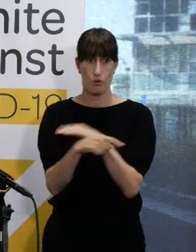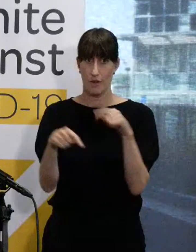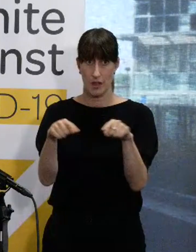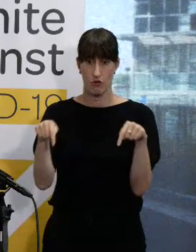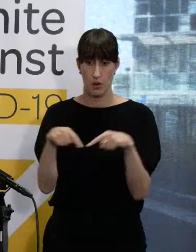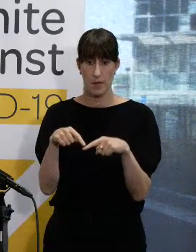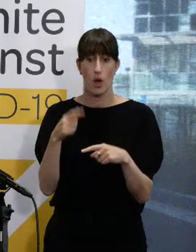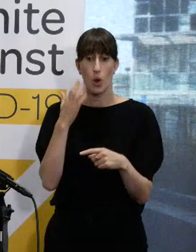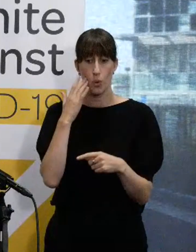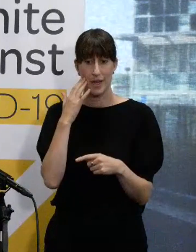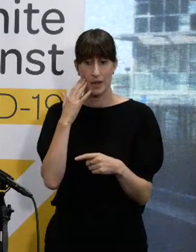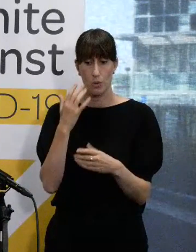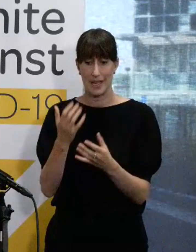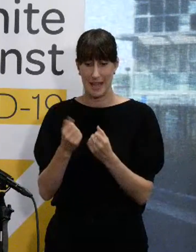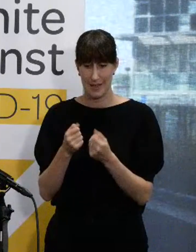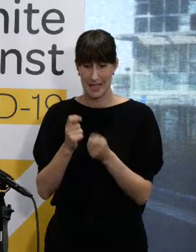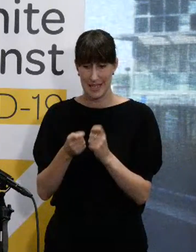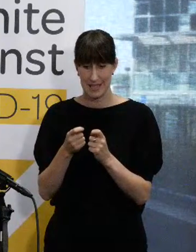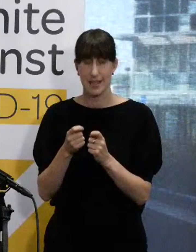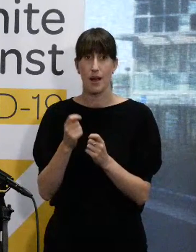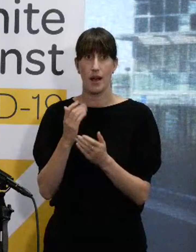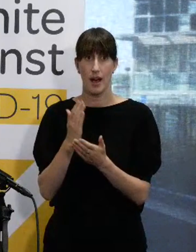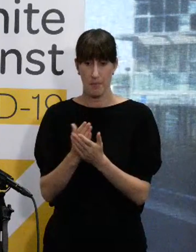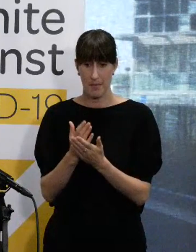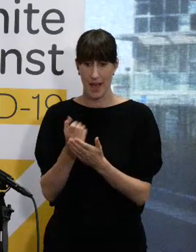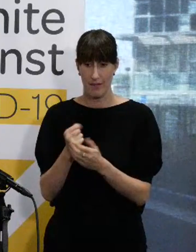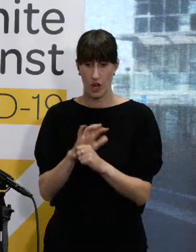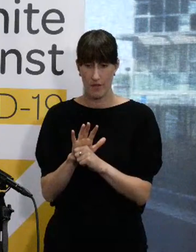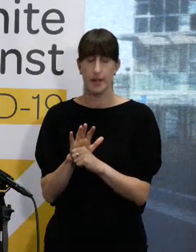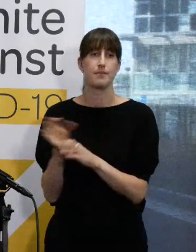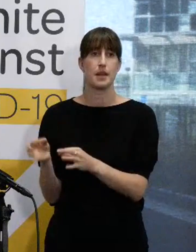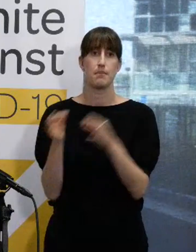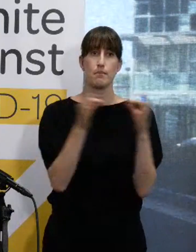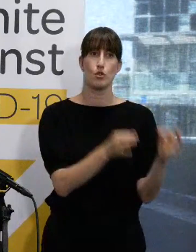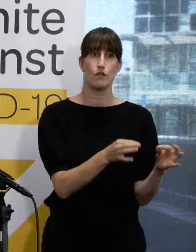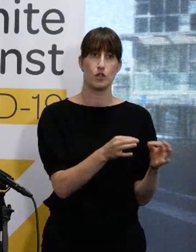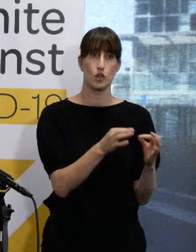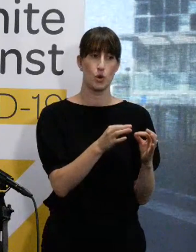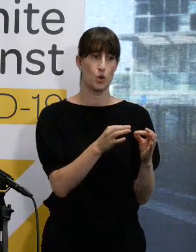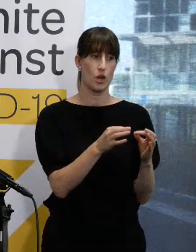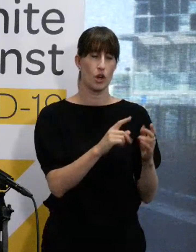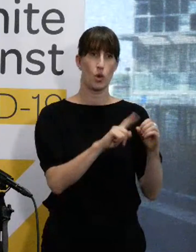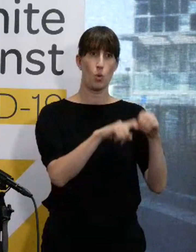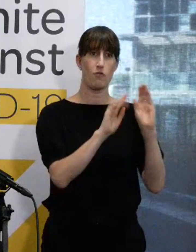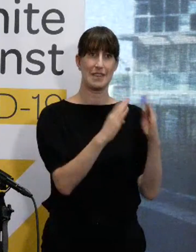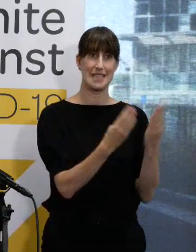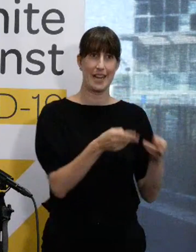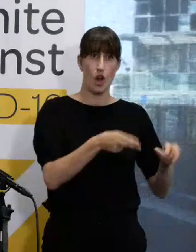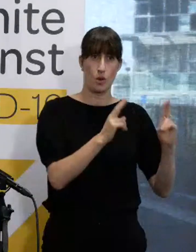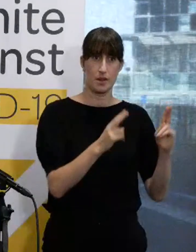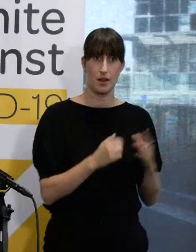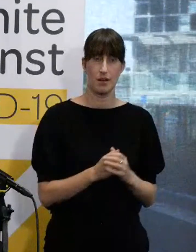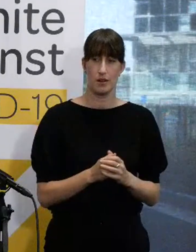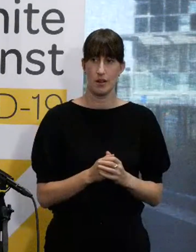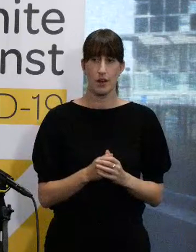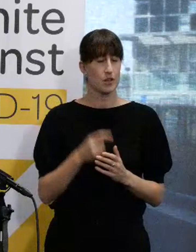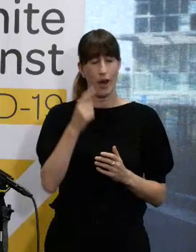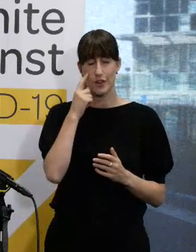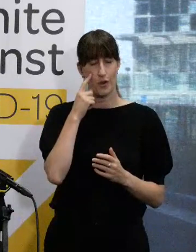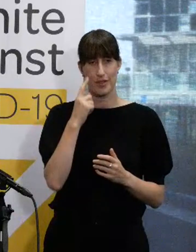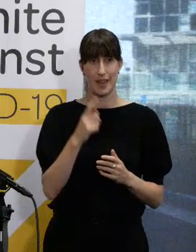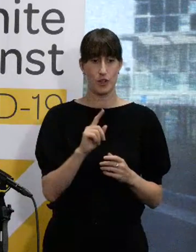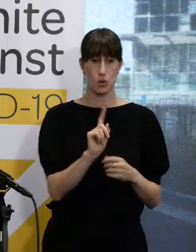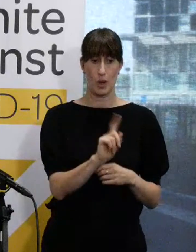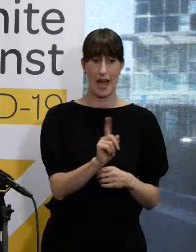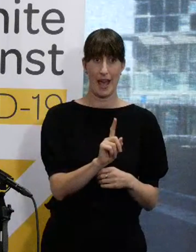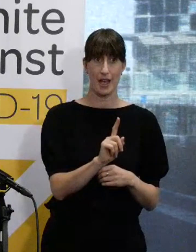transferred to the quarantine facility. So there's I'm not making, and there's no evidence to suggest any association between